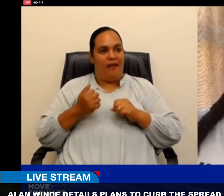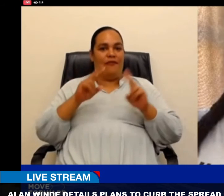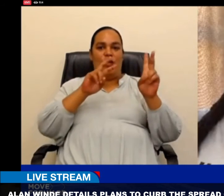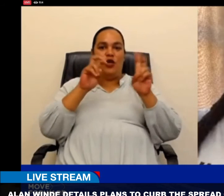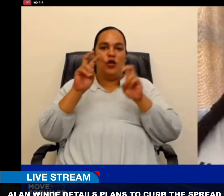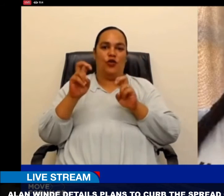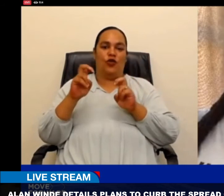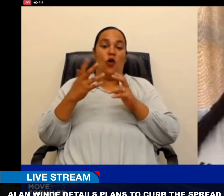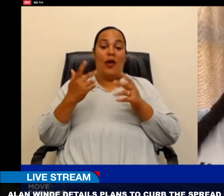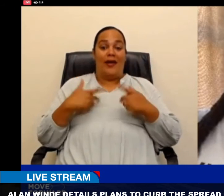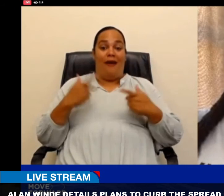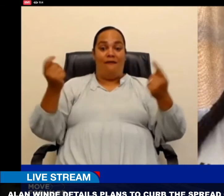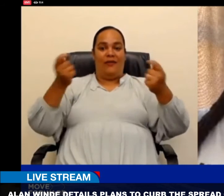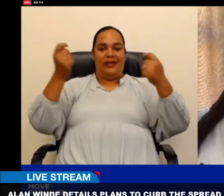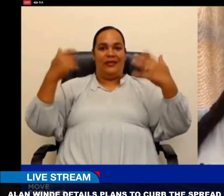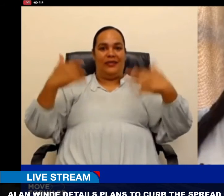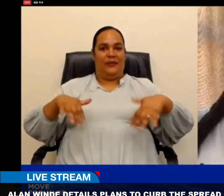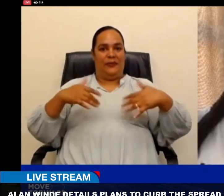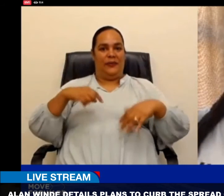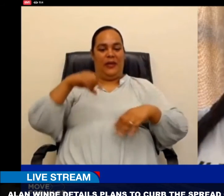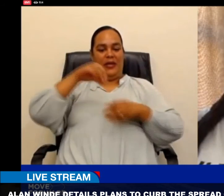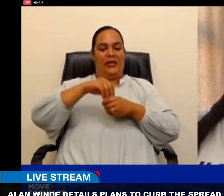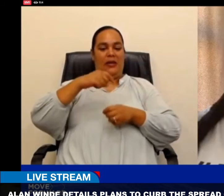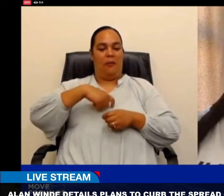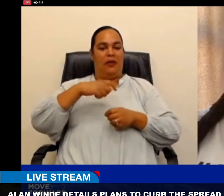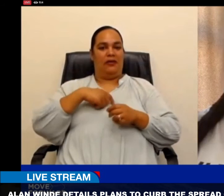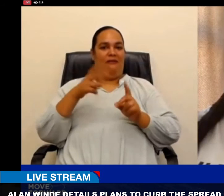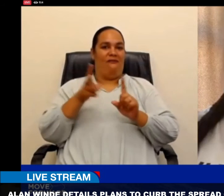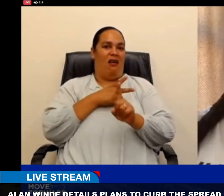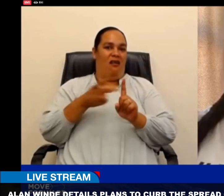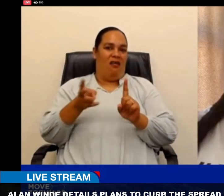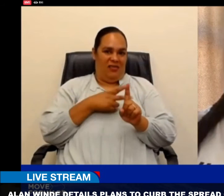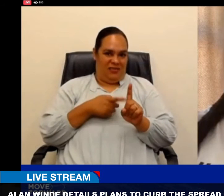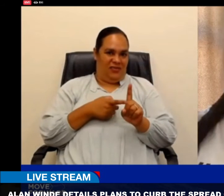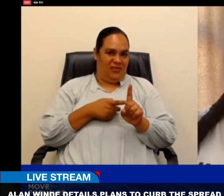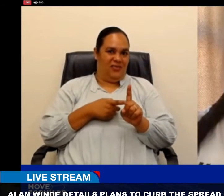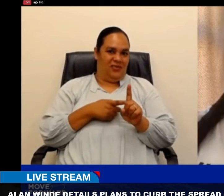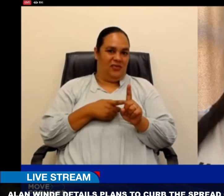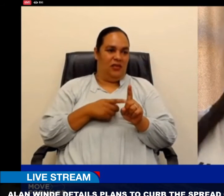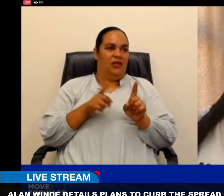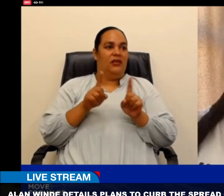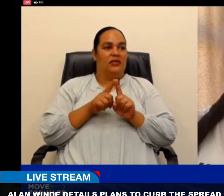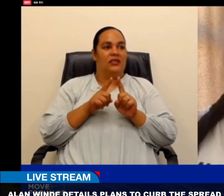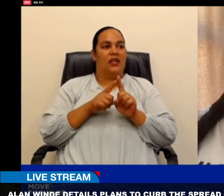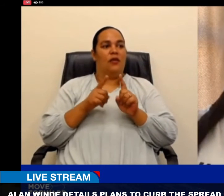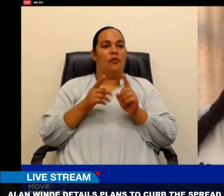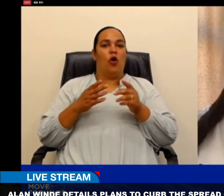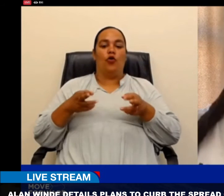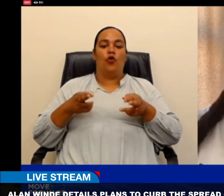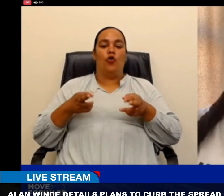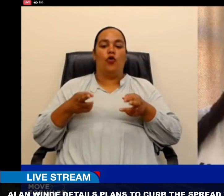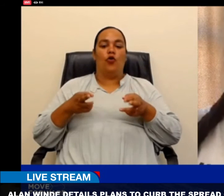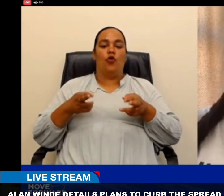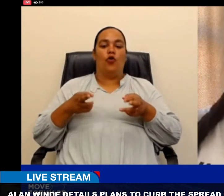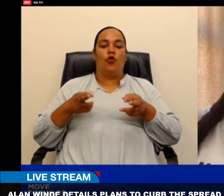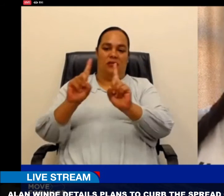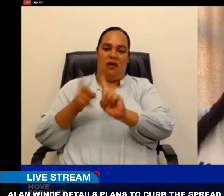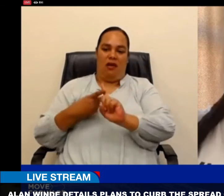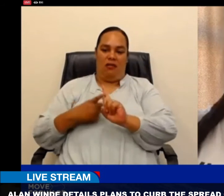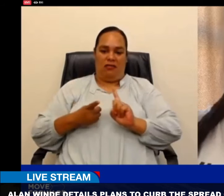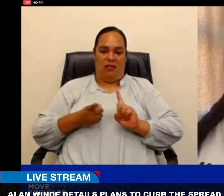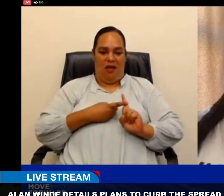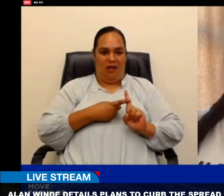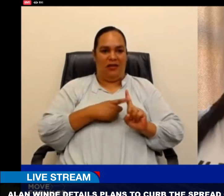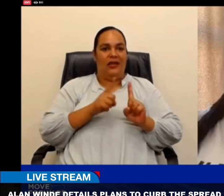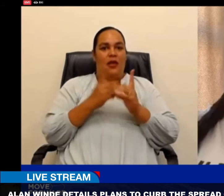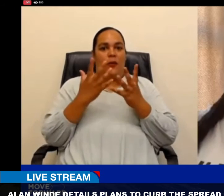festive season, of the interpersonal violence and also on the road accidents. And also that will be absorbed by